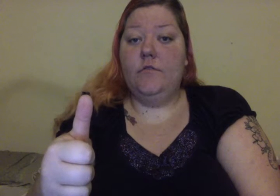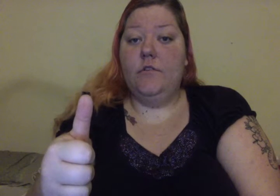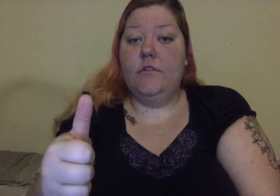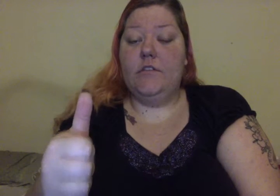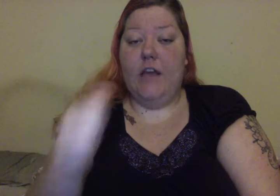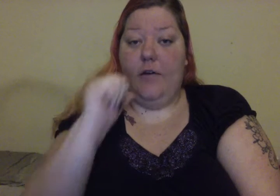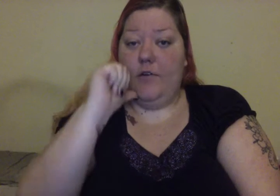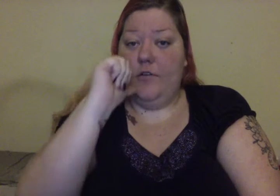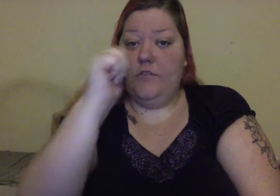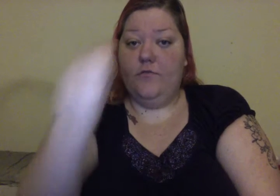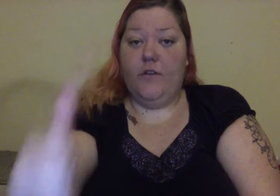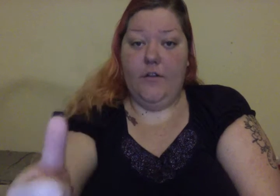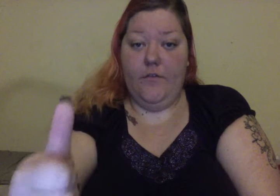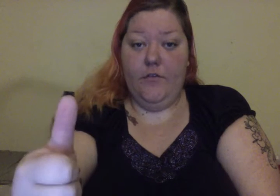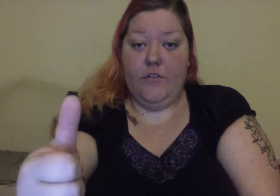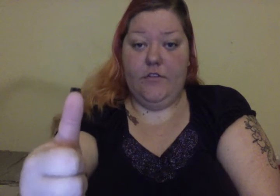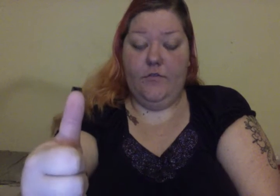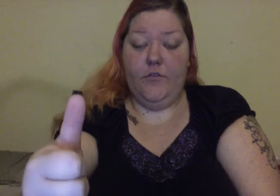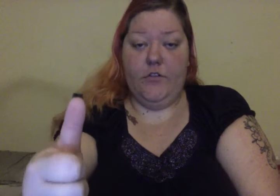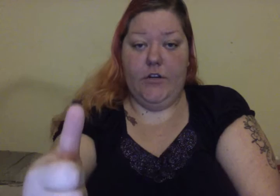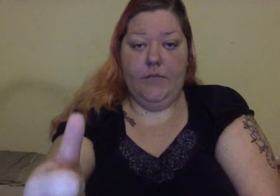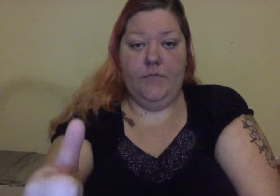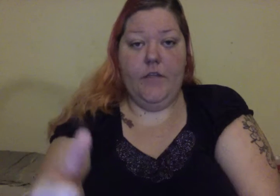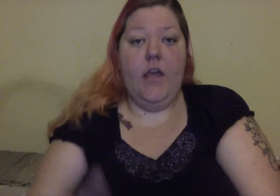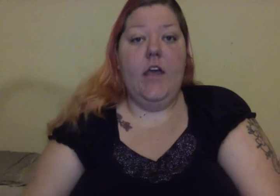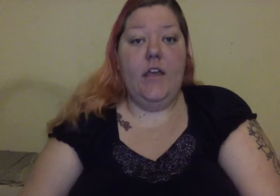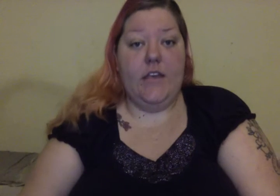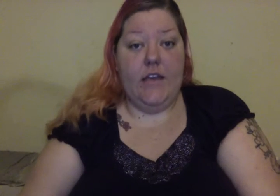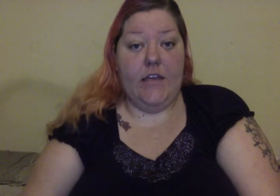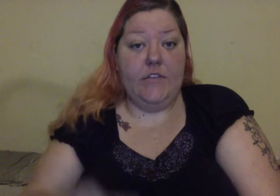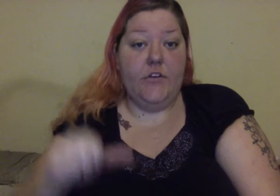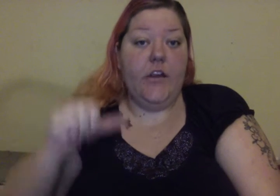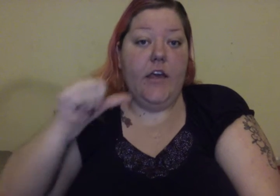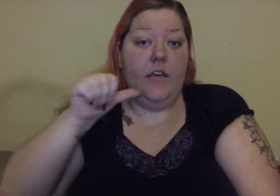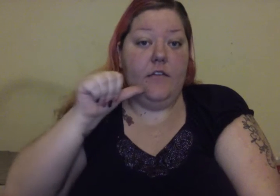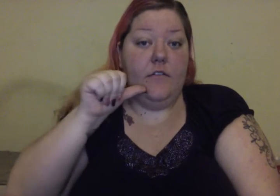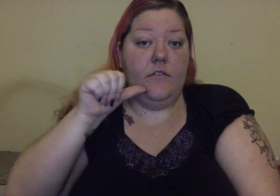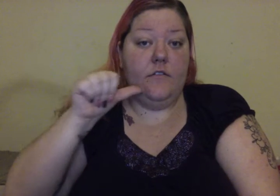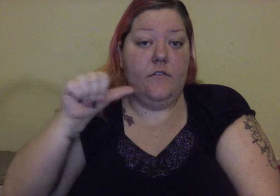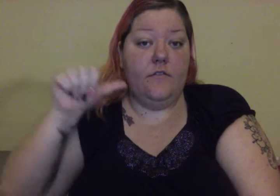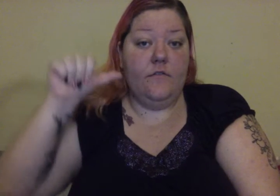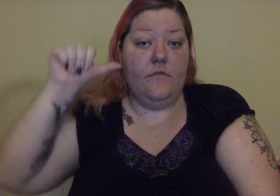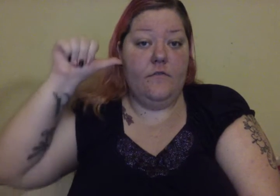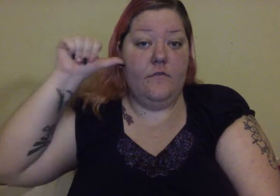See how it goes in front of you? That's the future. Yesterday.